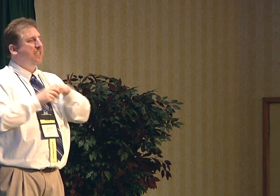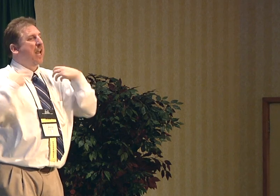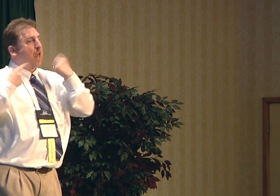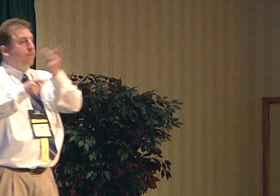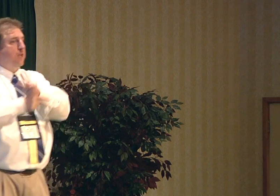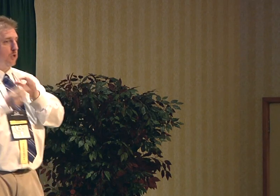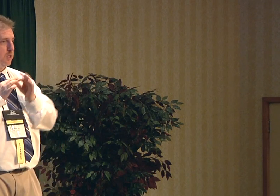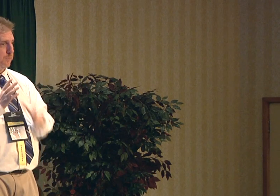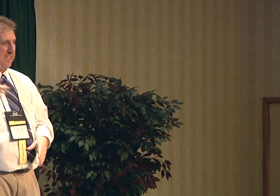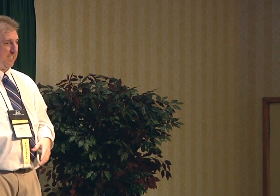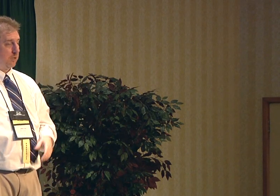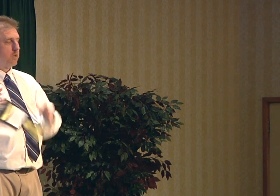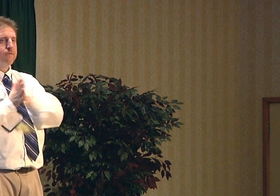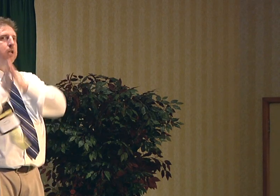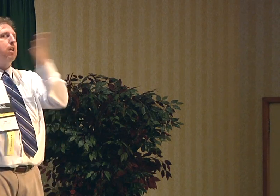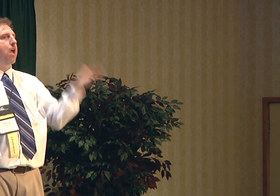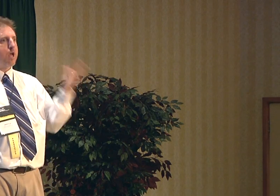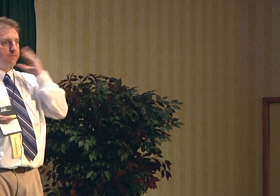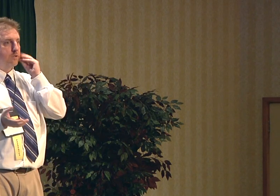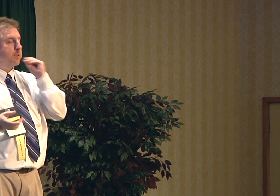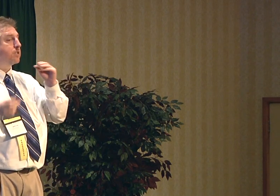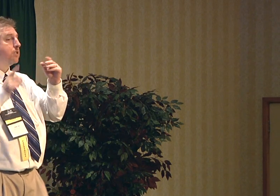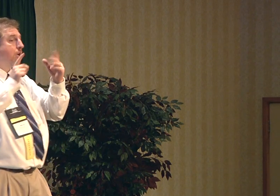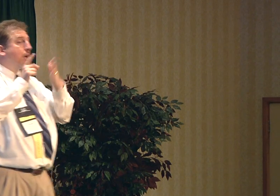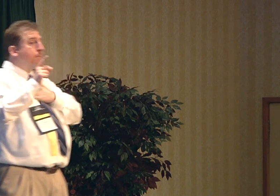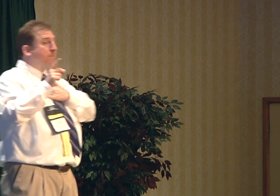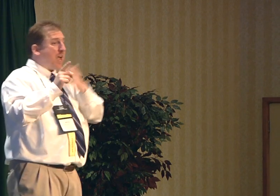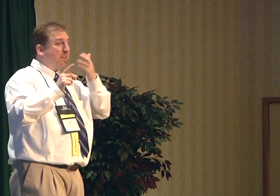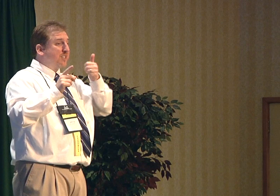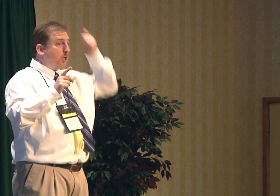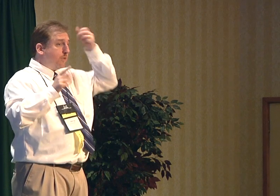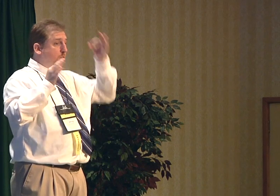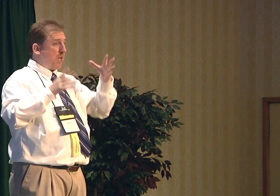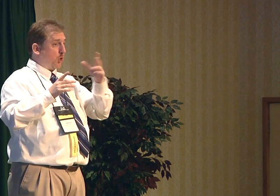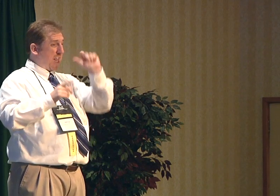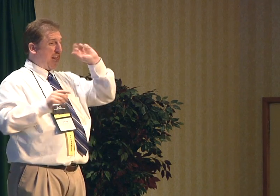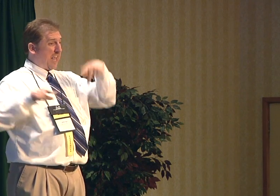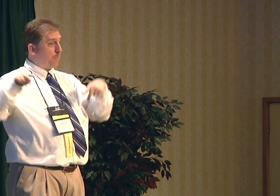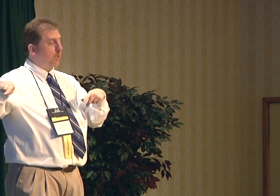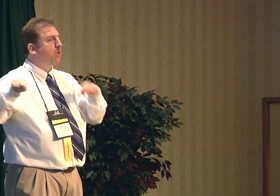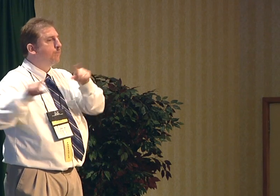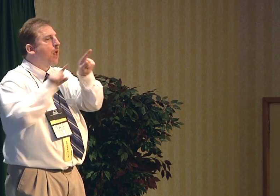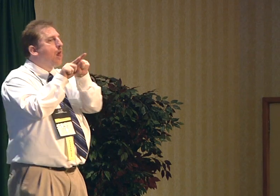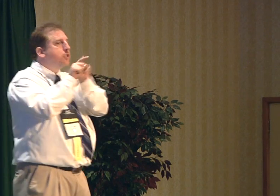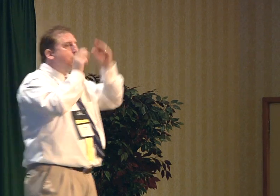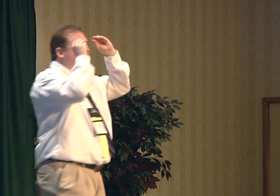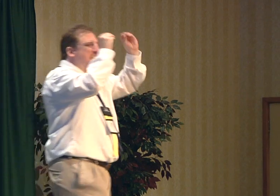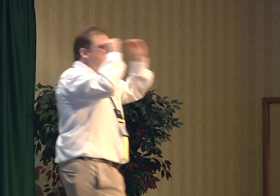language interpreters in healthcare interpreting. So they have a lot of experience. My executive director at